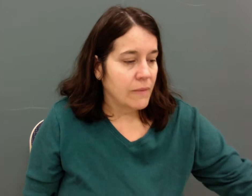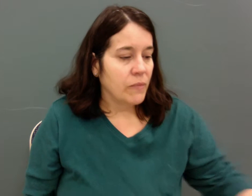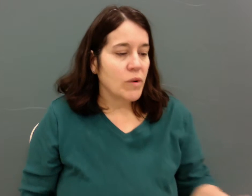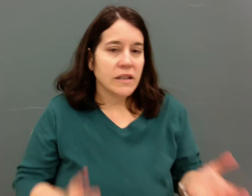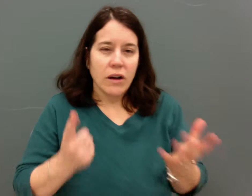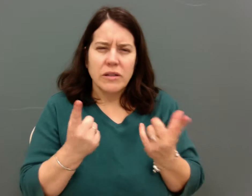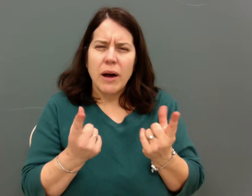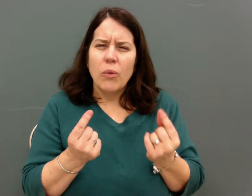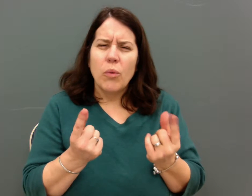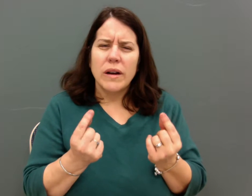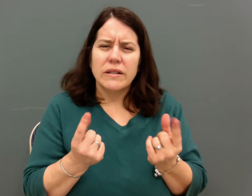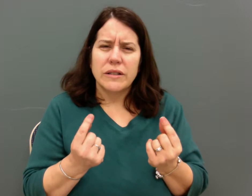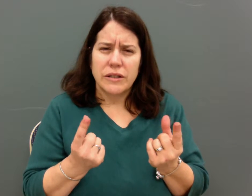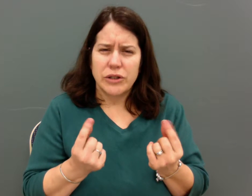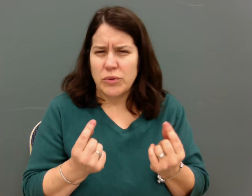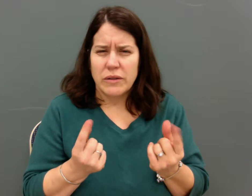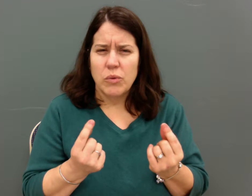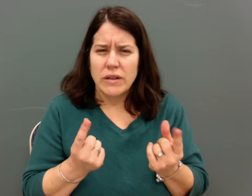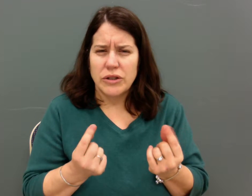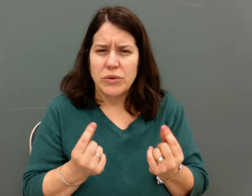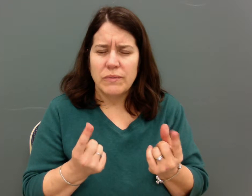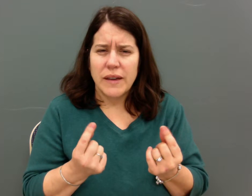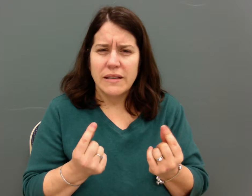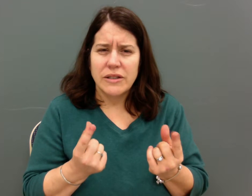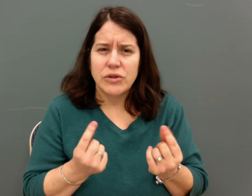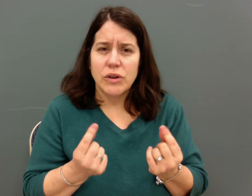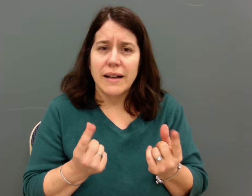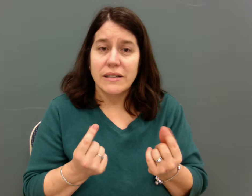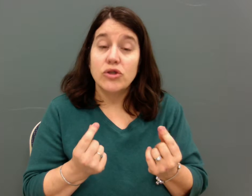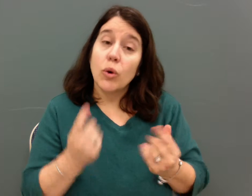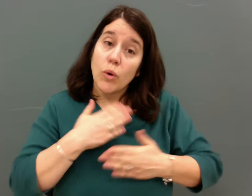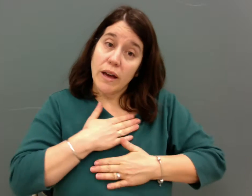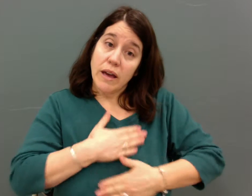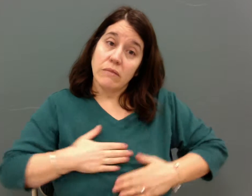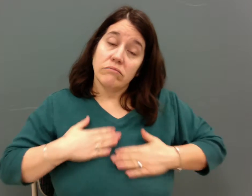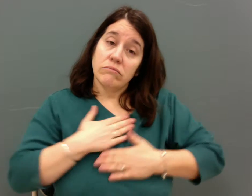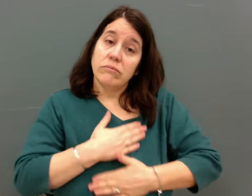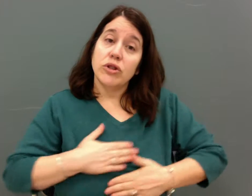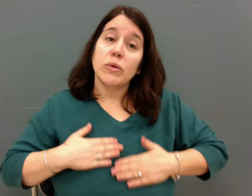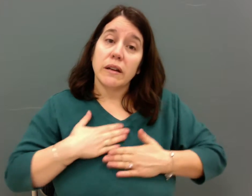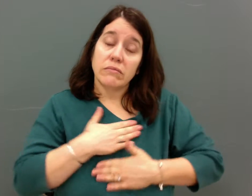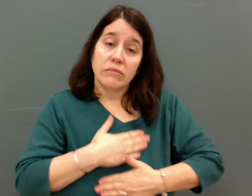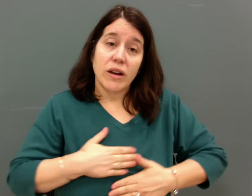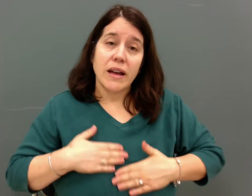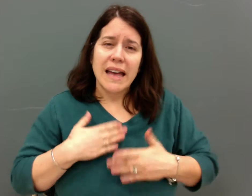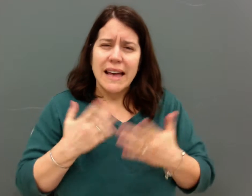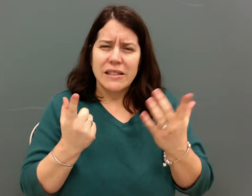We talked about what doing, what do, things that you guys enjoy doing, okay? And so this is